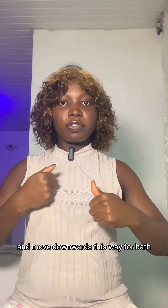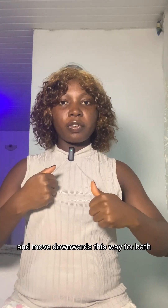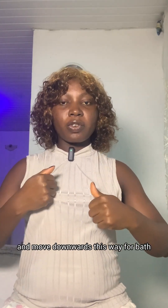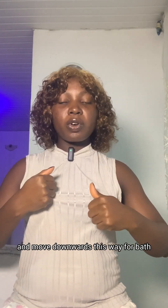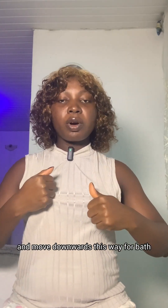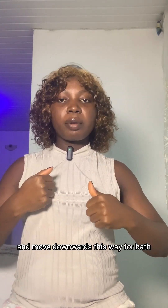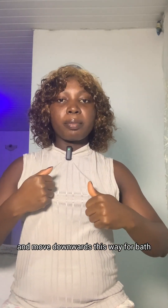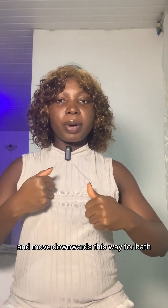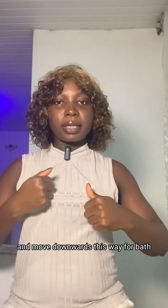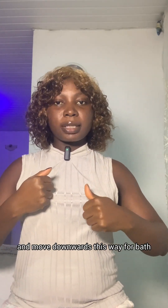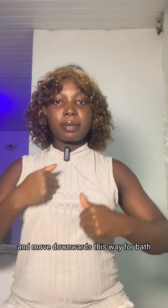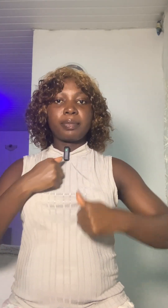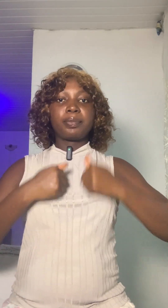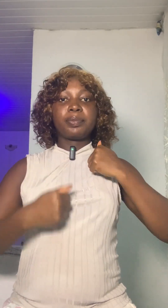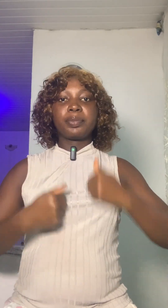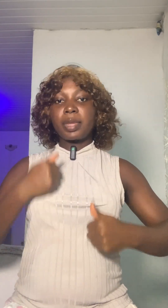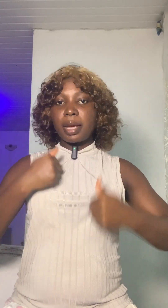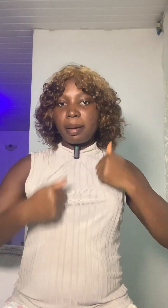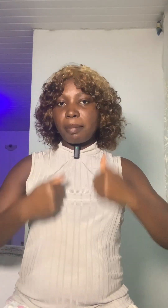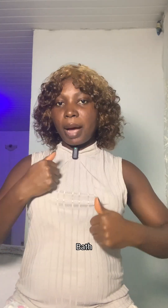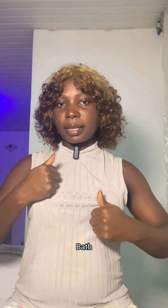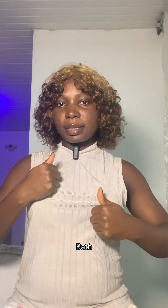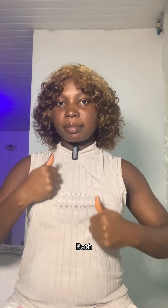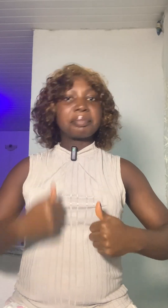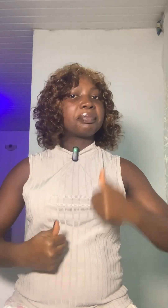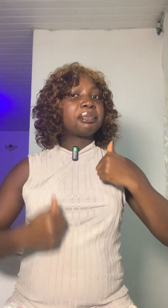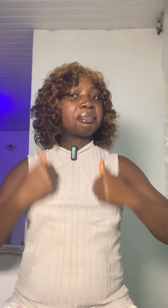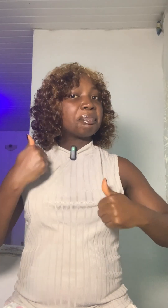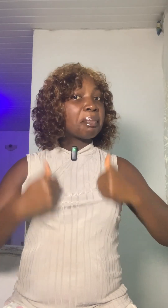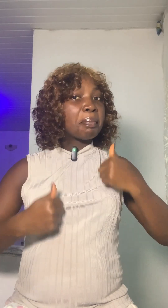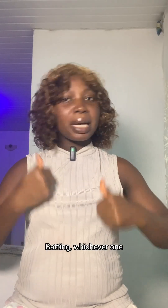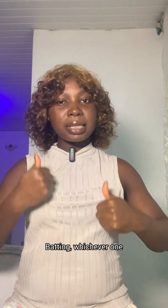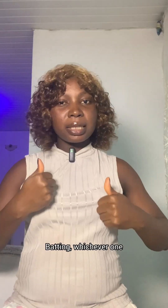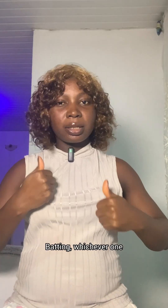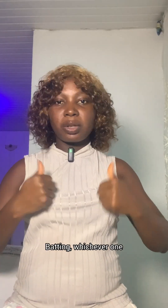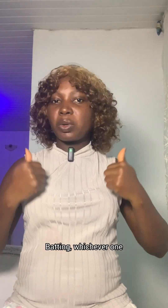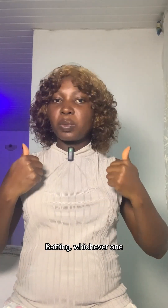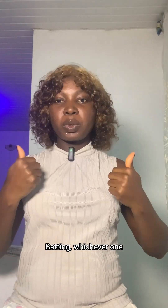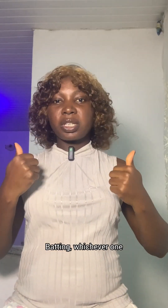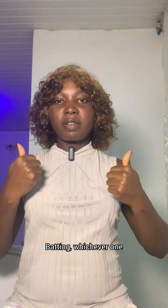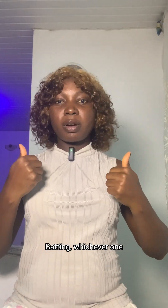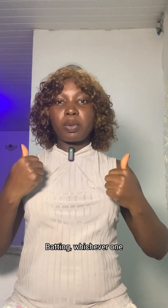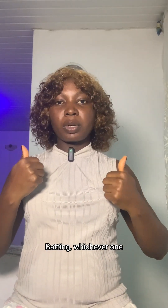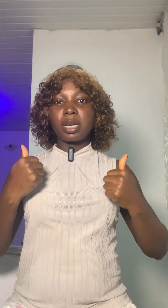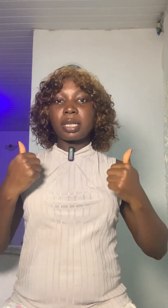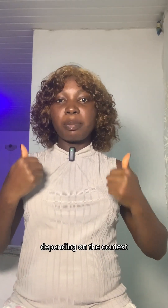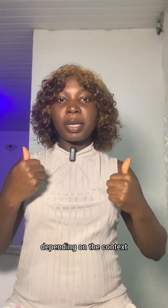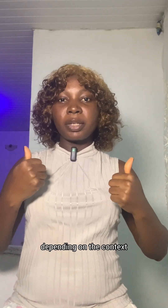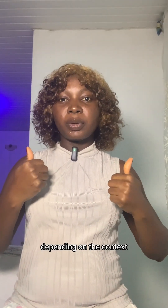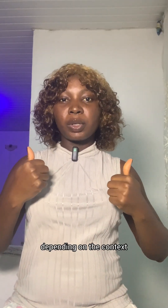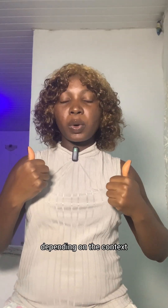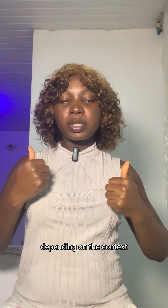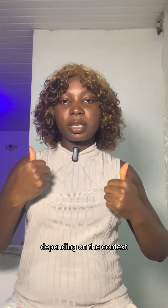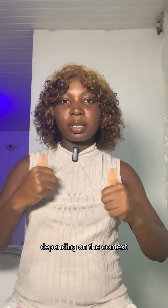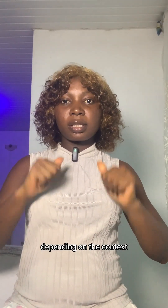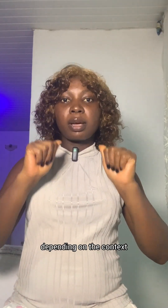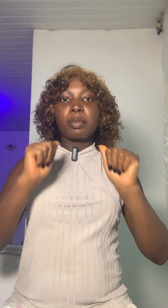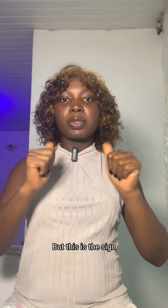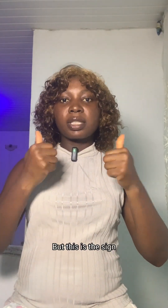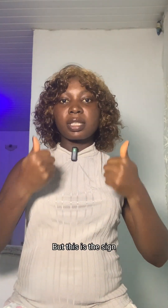for bat. Bat. Batting, whichever one, depending on the context. But this is